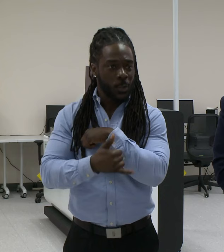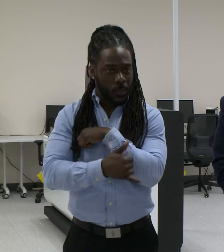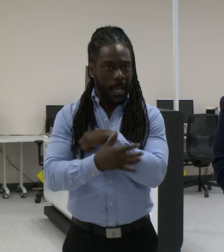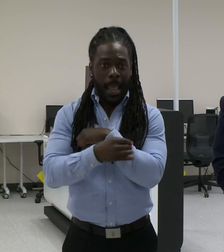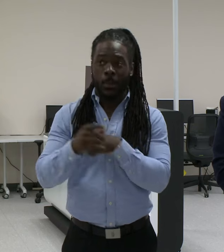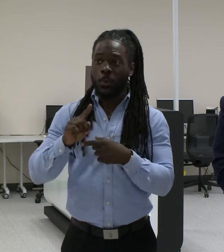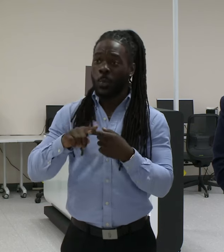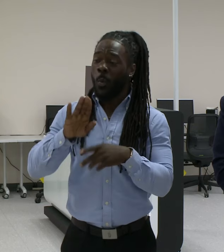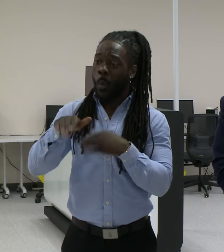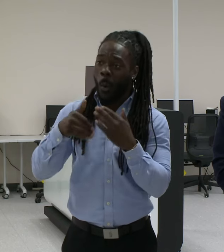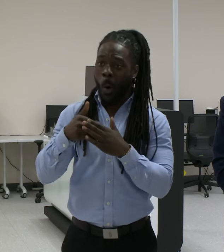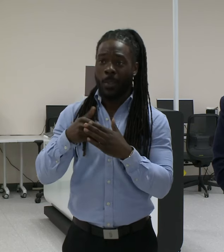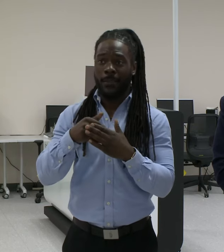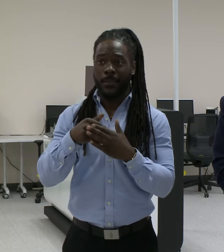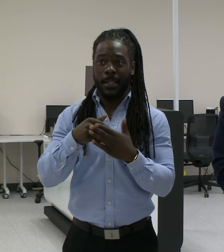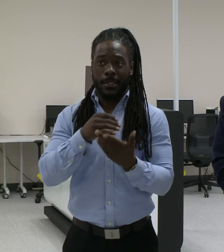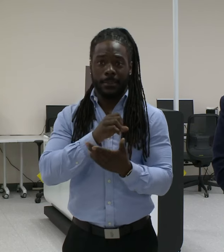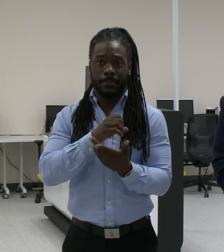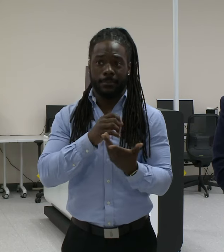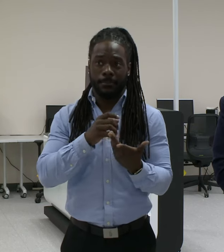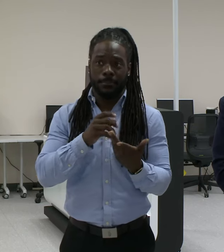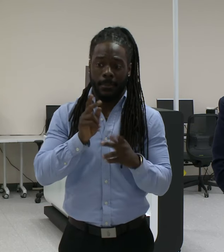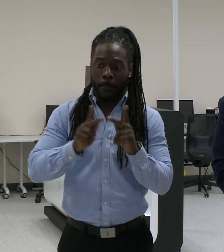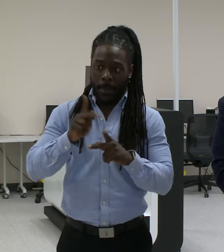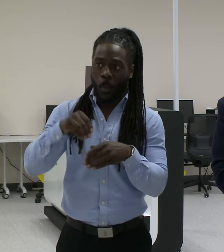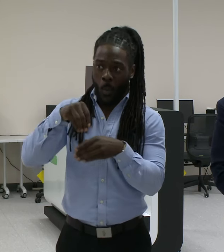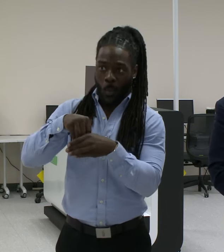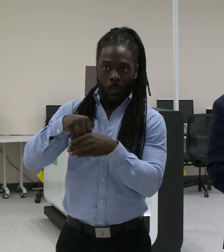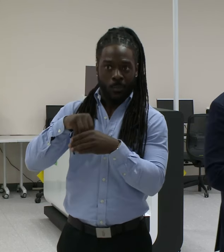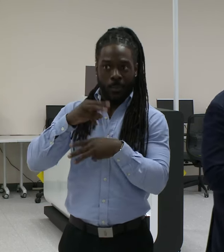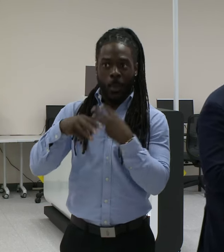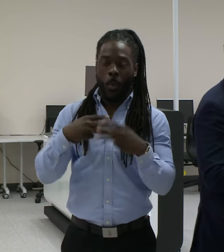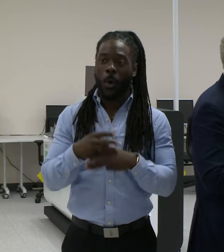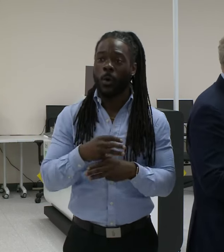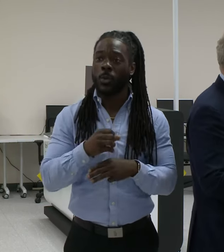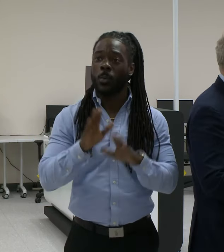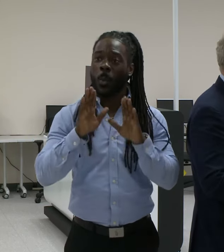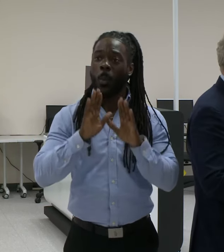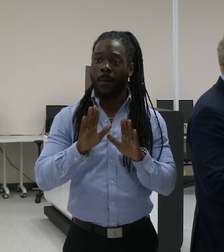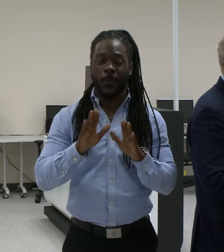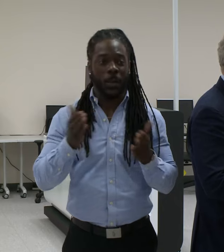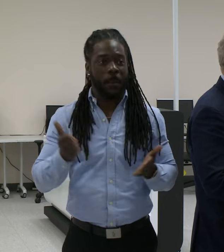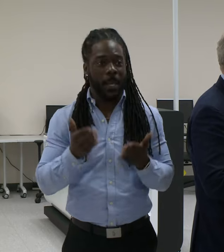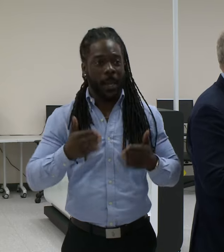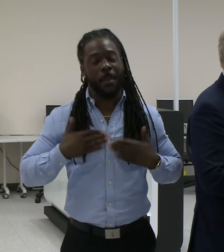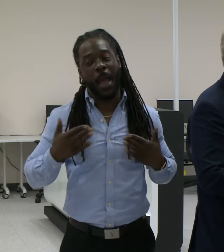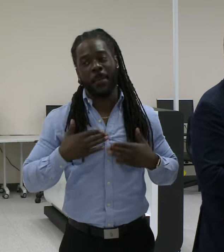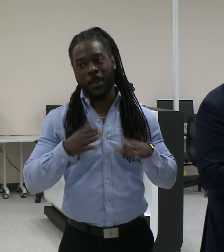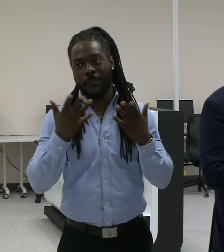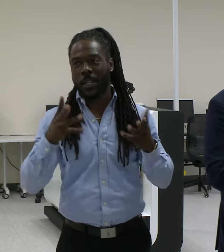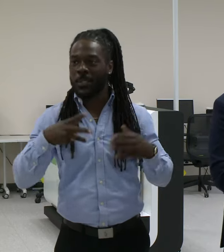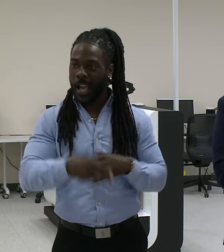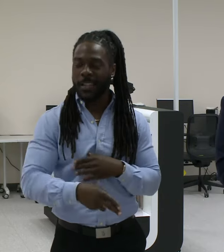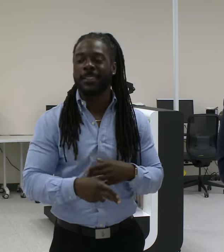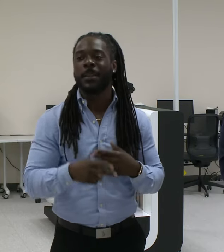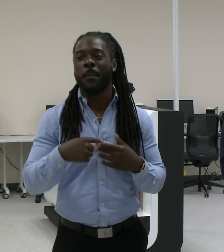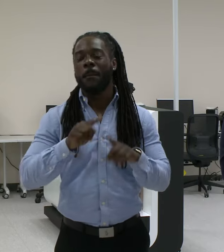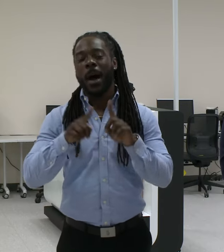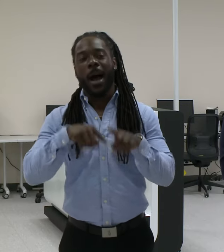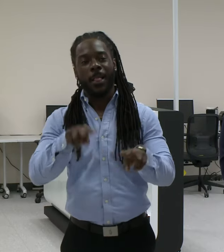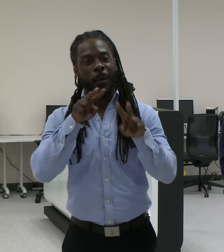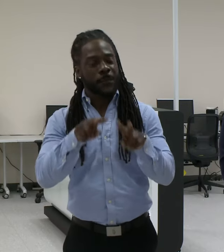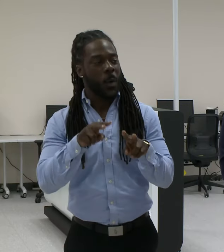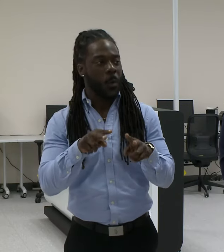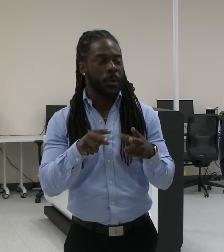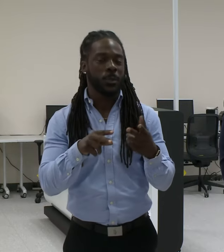to the world. So it's wonderful to be here. Glad we cut the ribbon. But I do look forward to